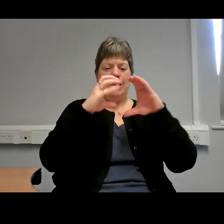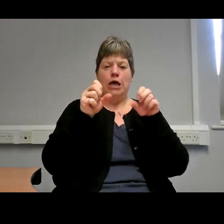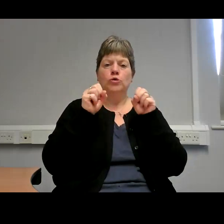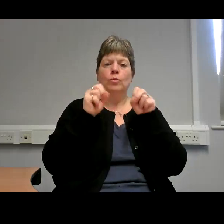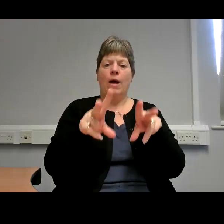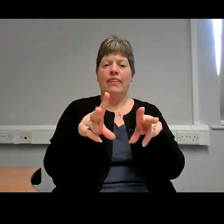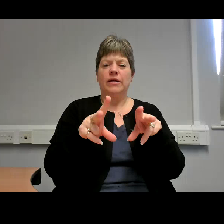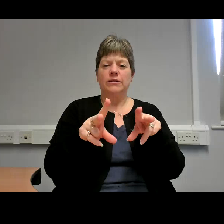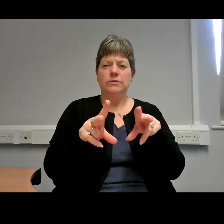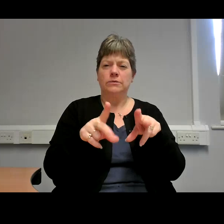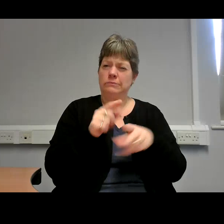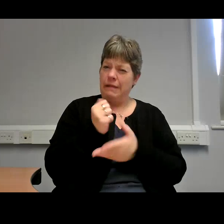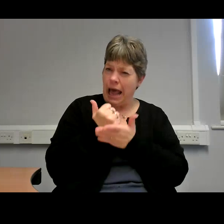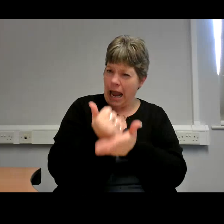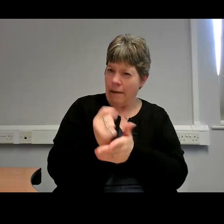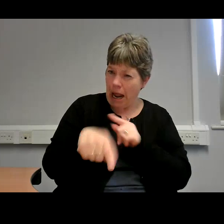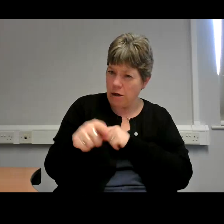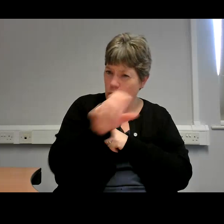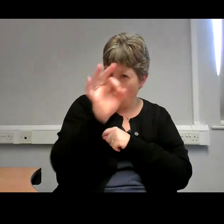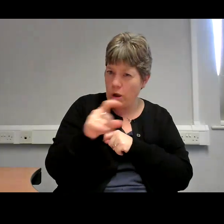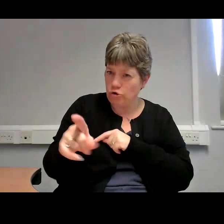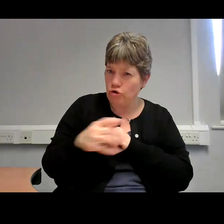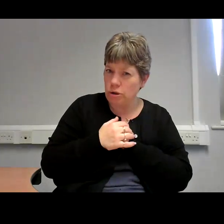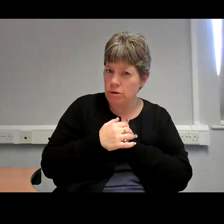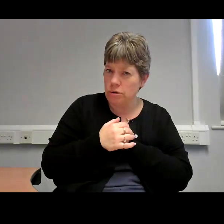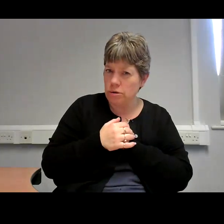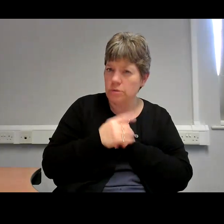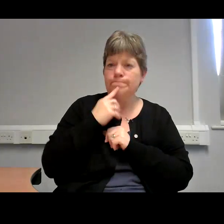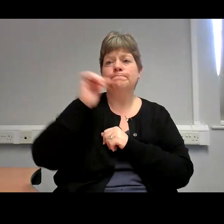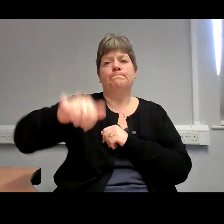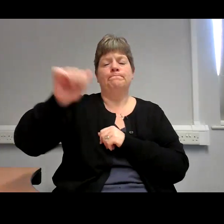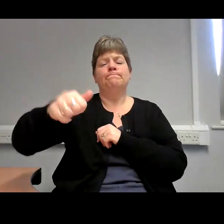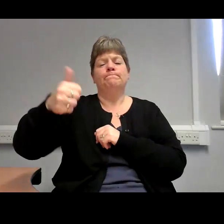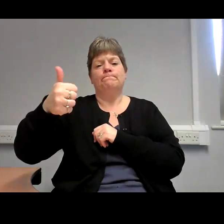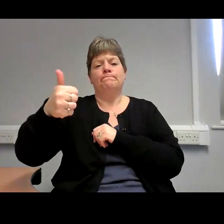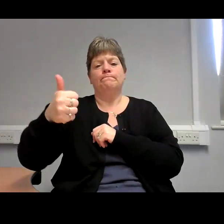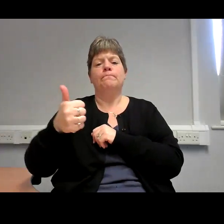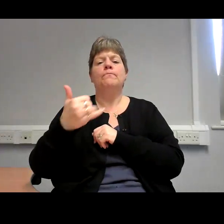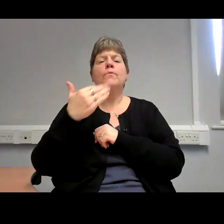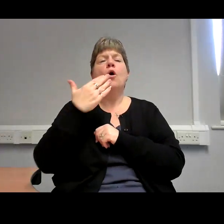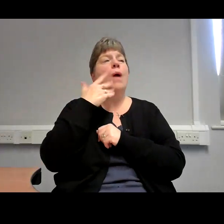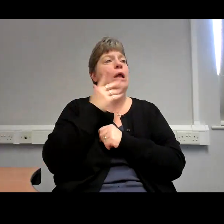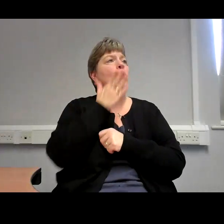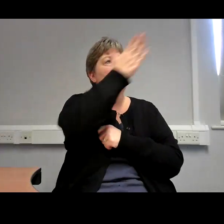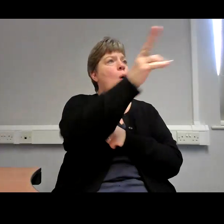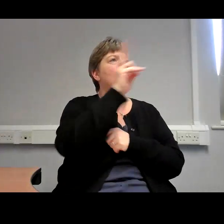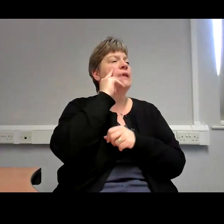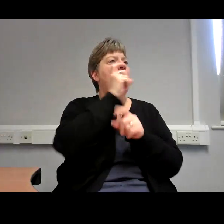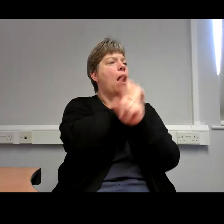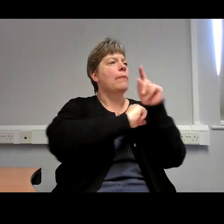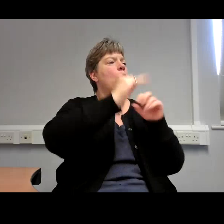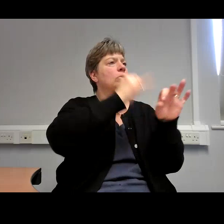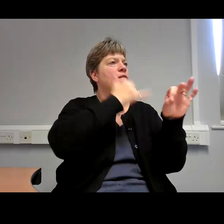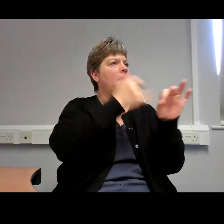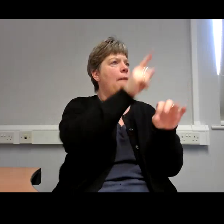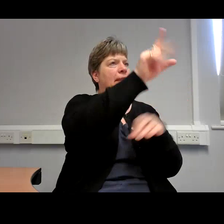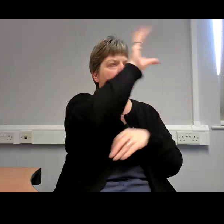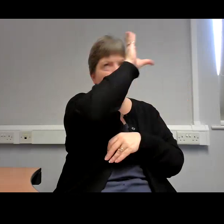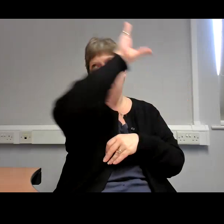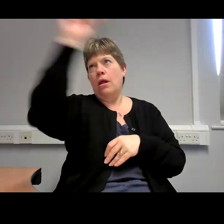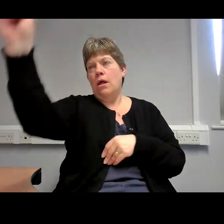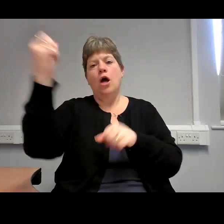Does that help in terms of feedback? Yeah, so when you're seen by a community pharmacy, feedback goes back to your GP, and that will go in